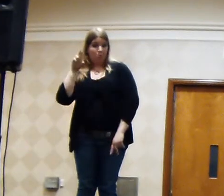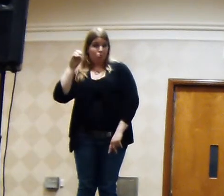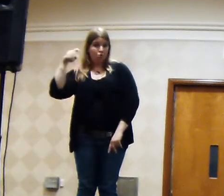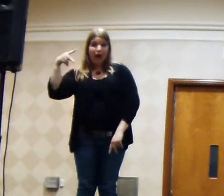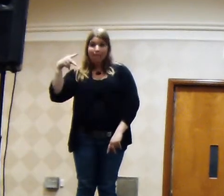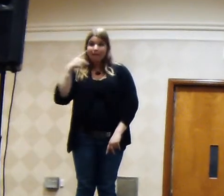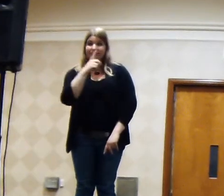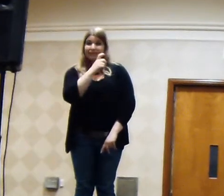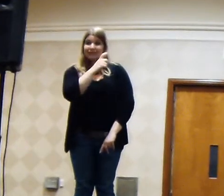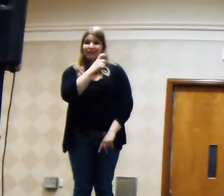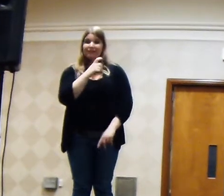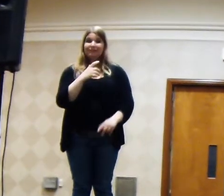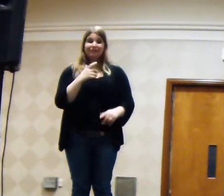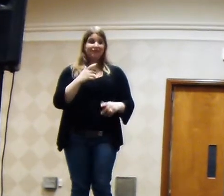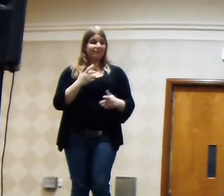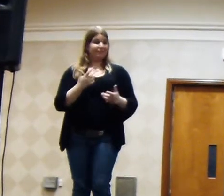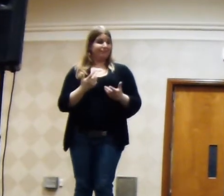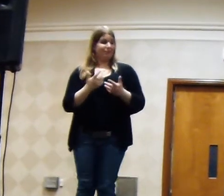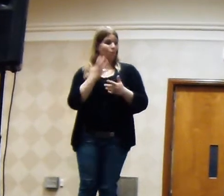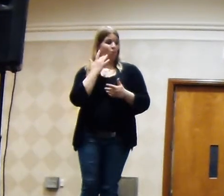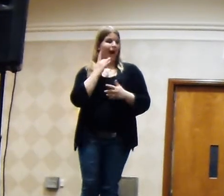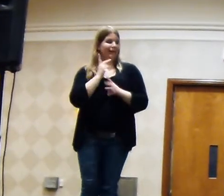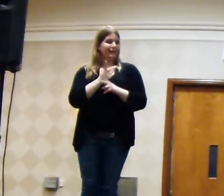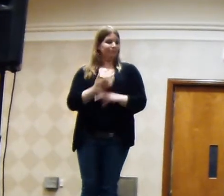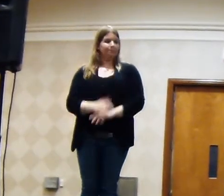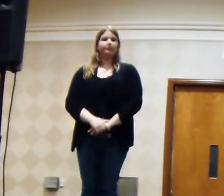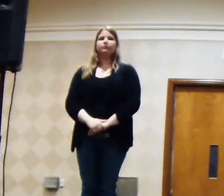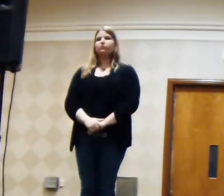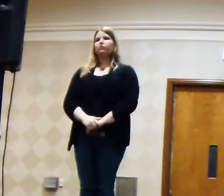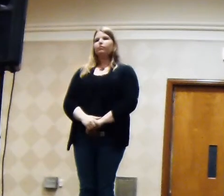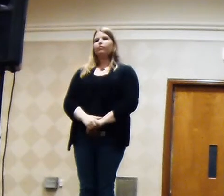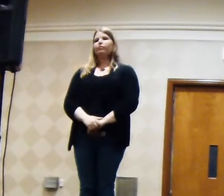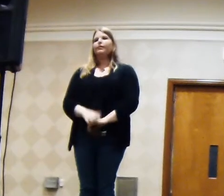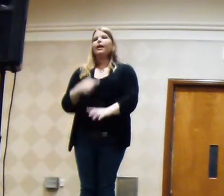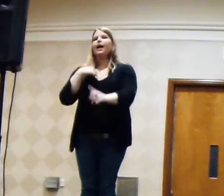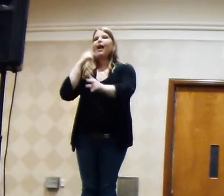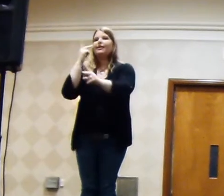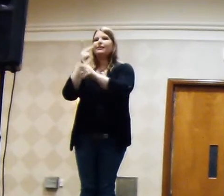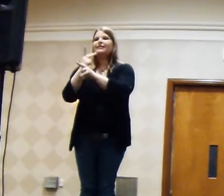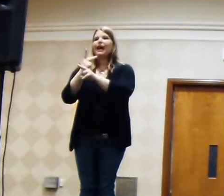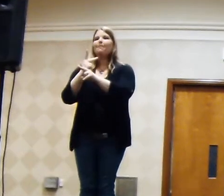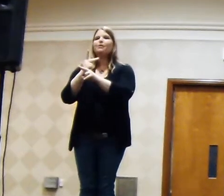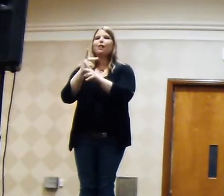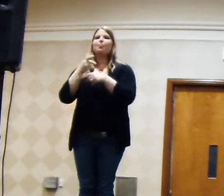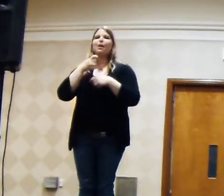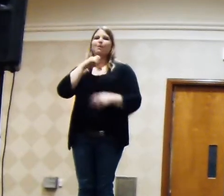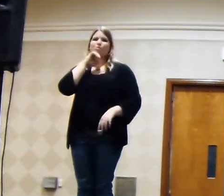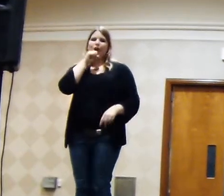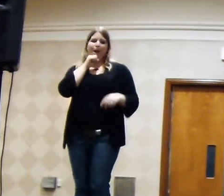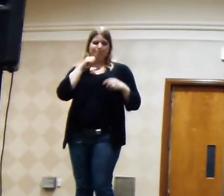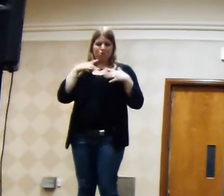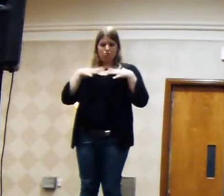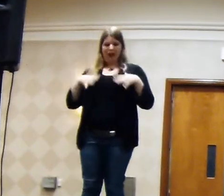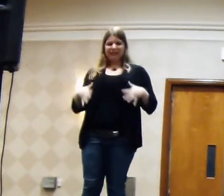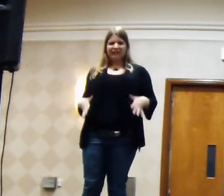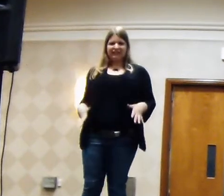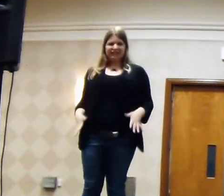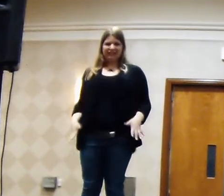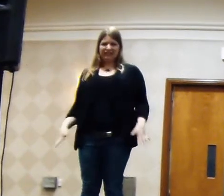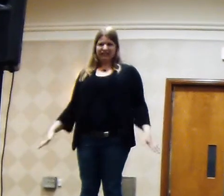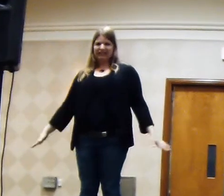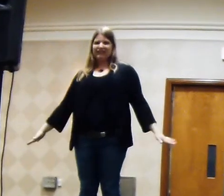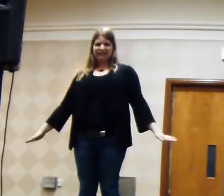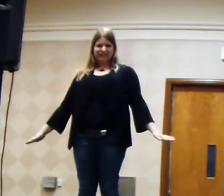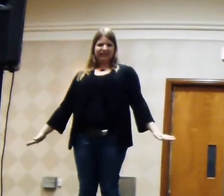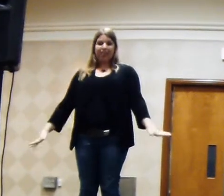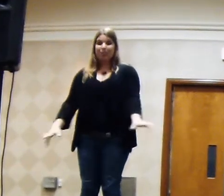all these years, and like, what did it mean to you? Why did you want to keep that? I kept the prom dress, the whole prom dress.